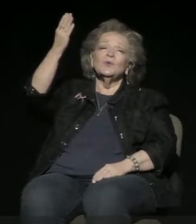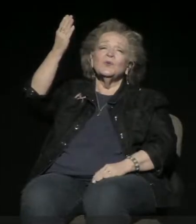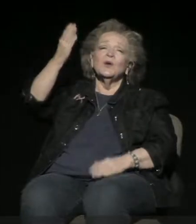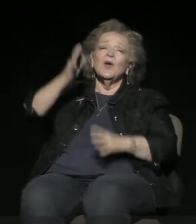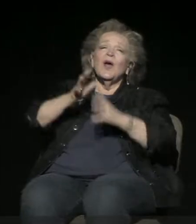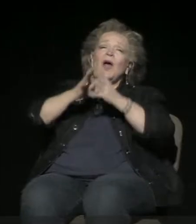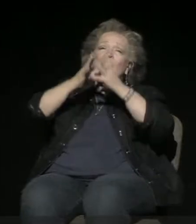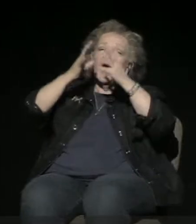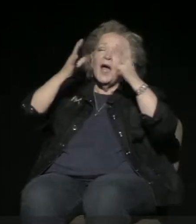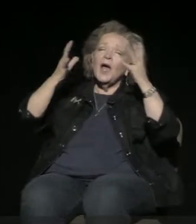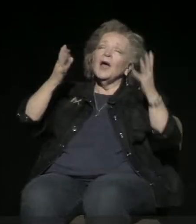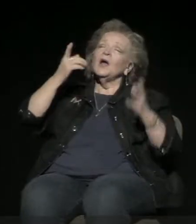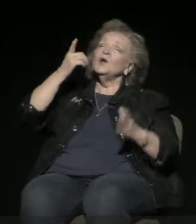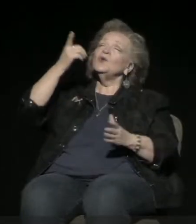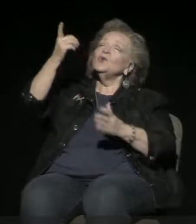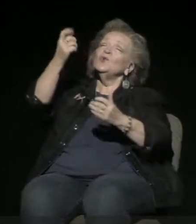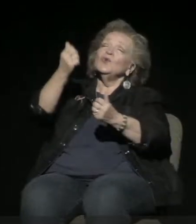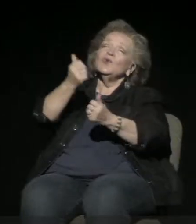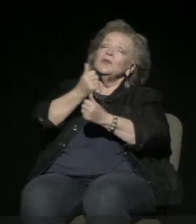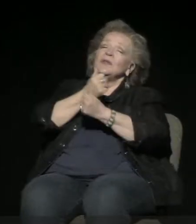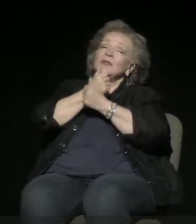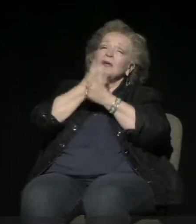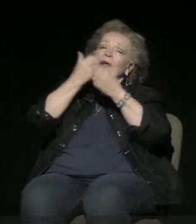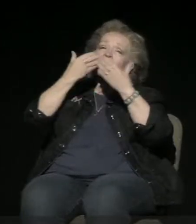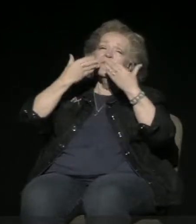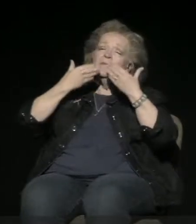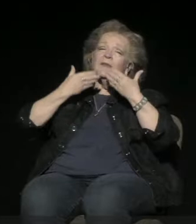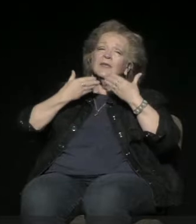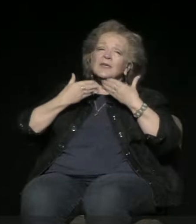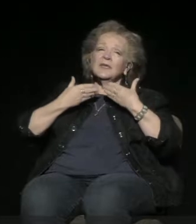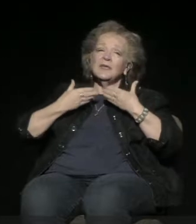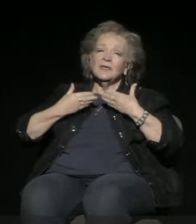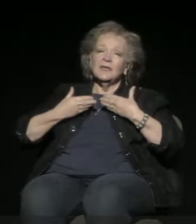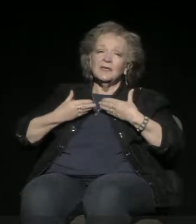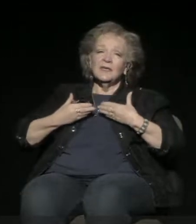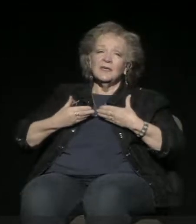How you loved me